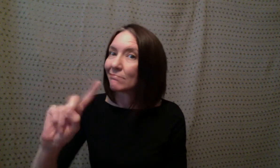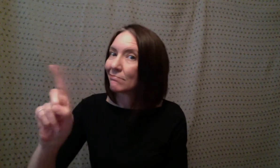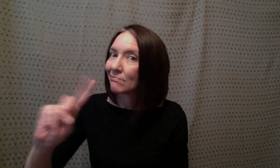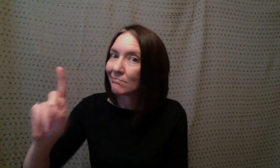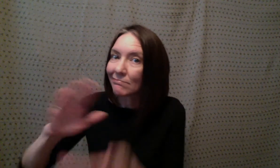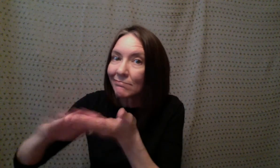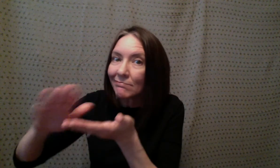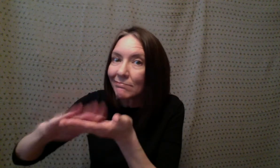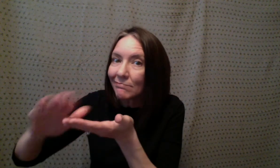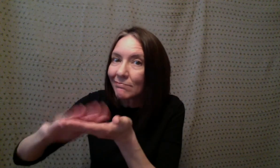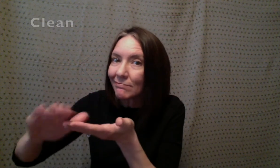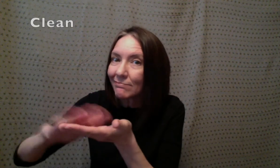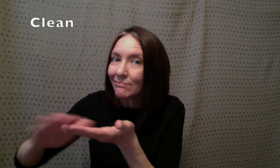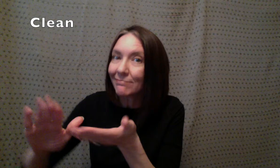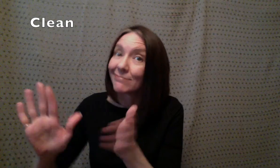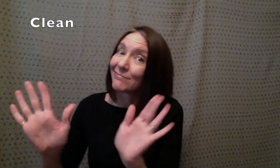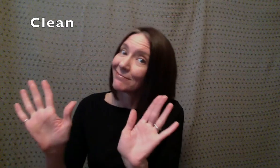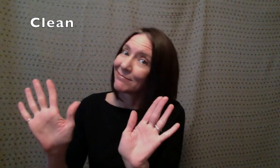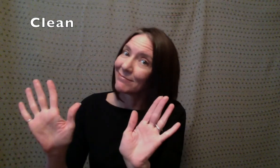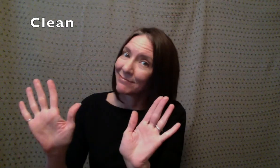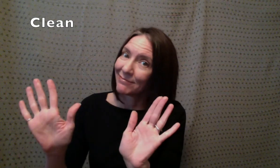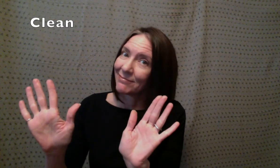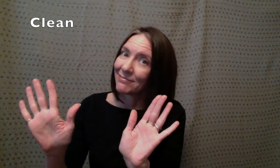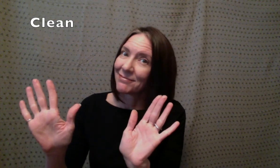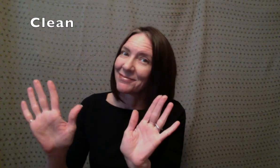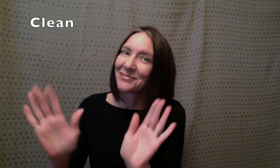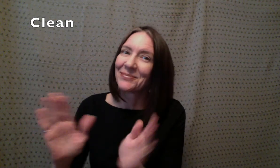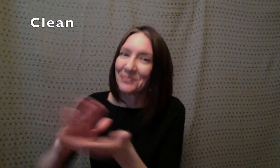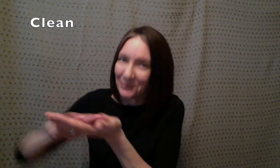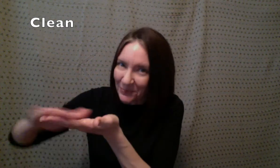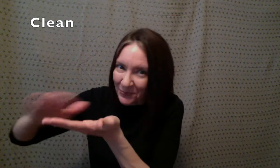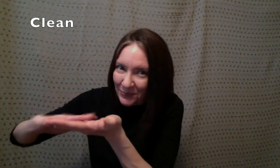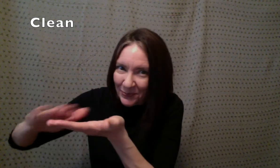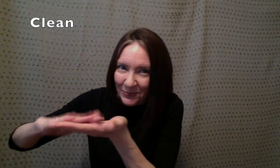But you want to be careful not to do it quickly and repeatedly. That